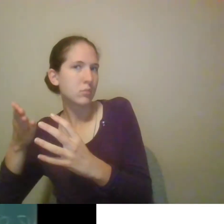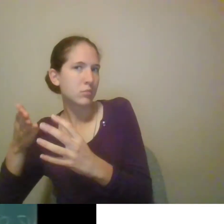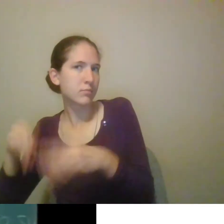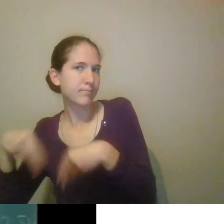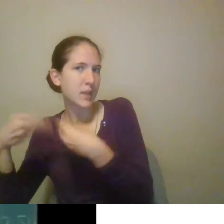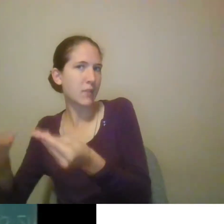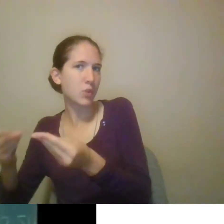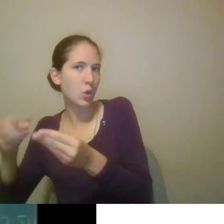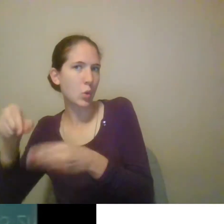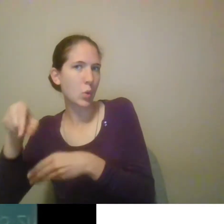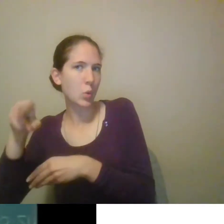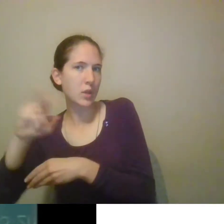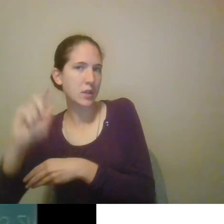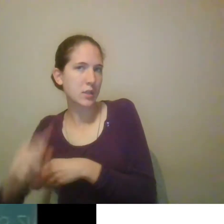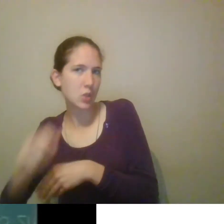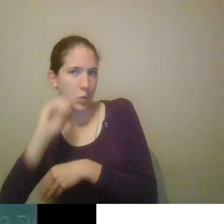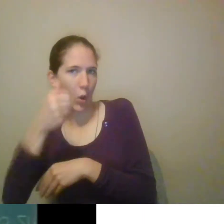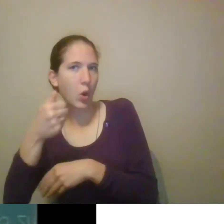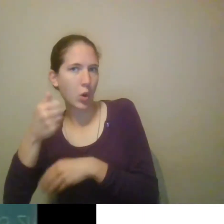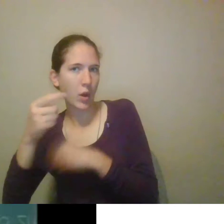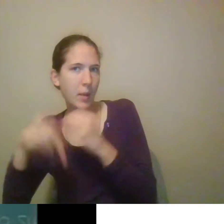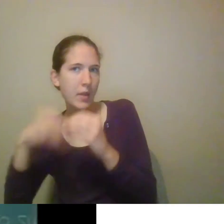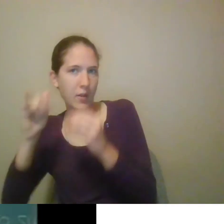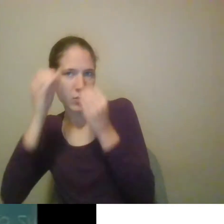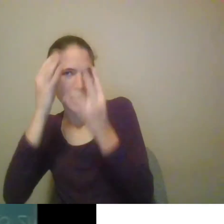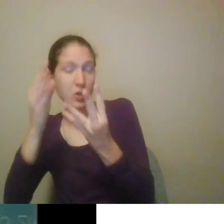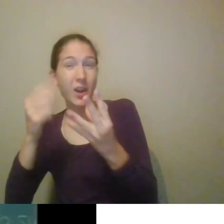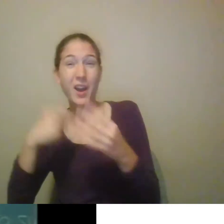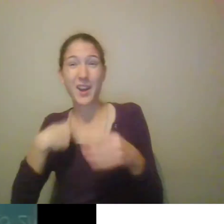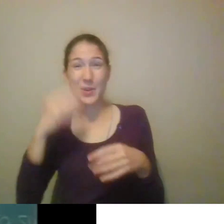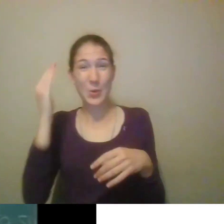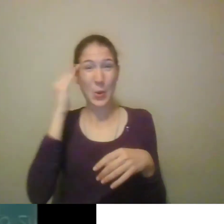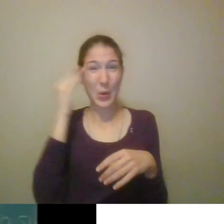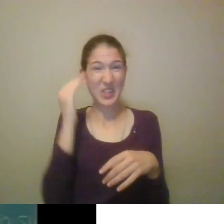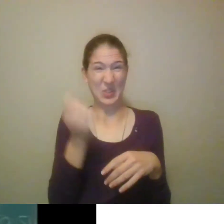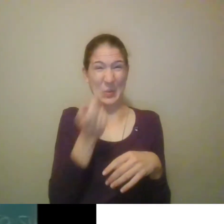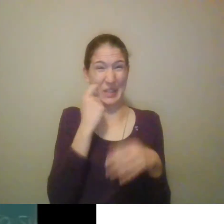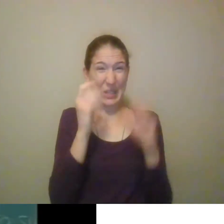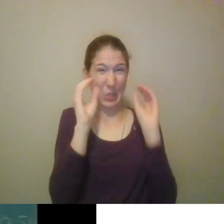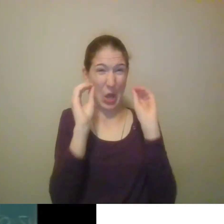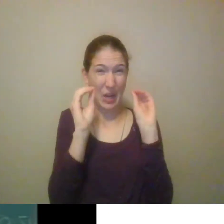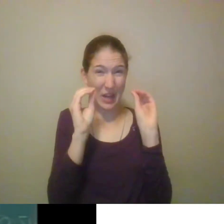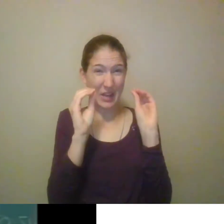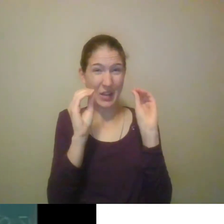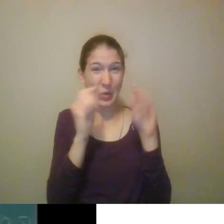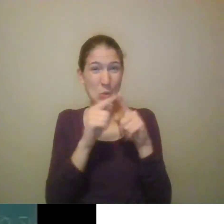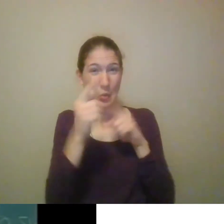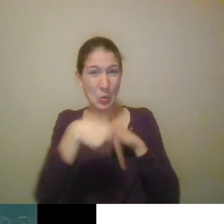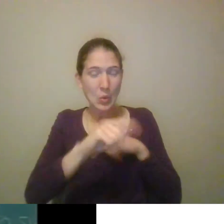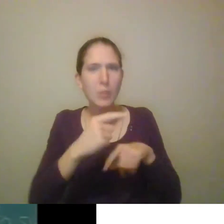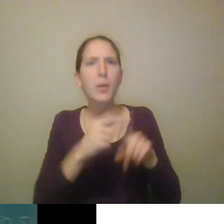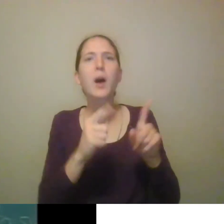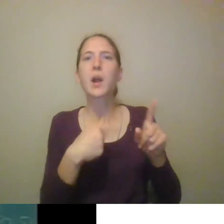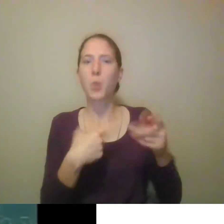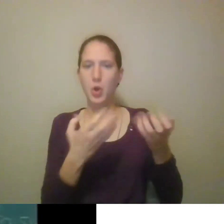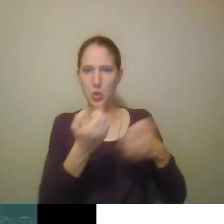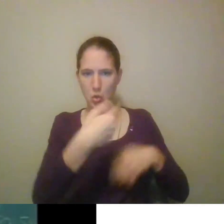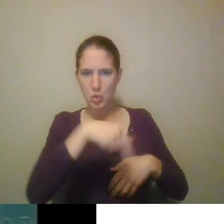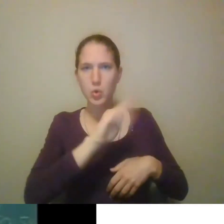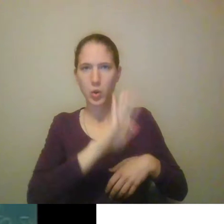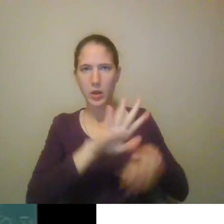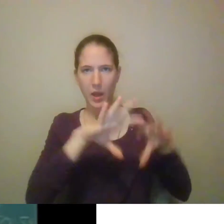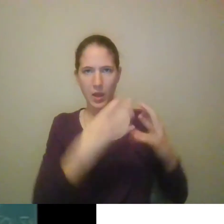right? Now, I realize it's short notice, but I would also like to have this quiz occur for your class